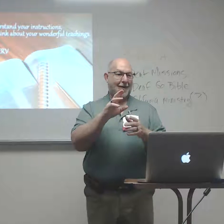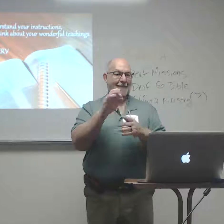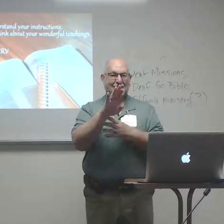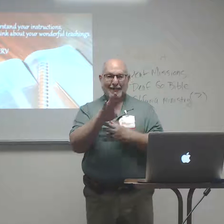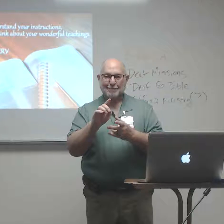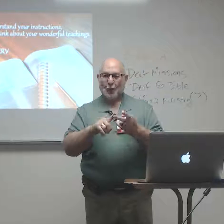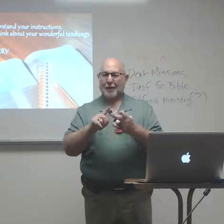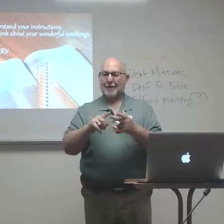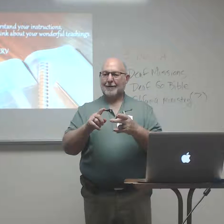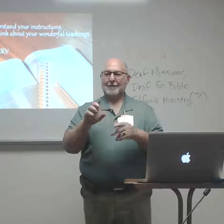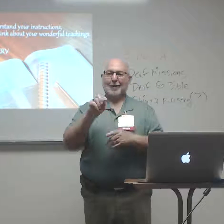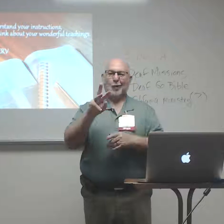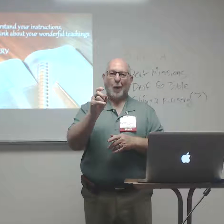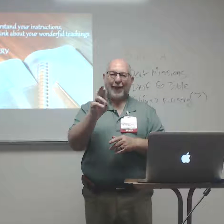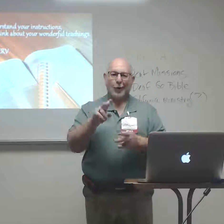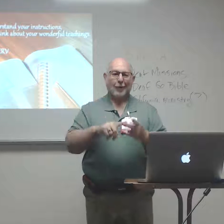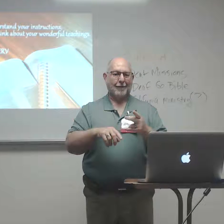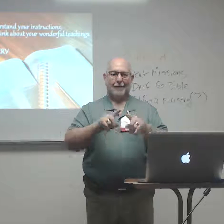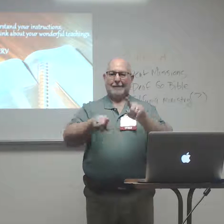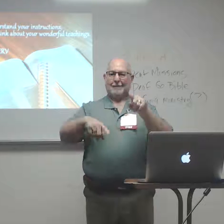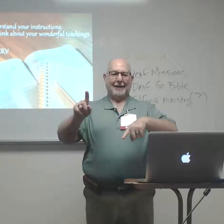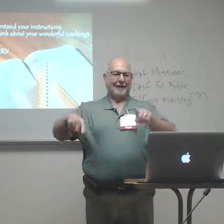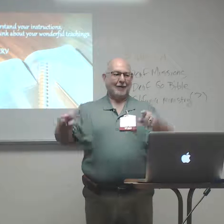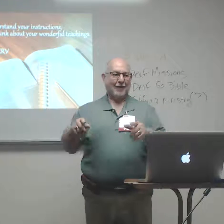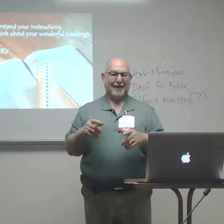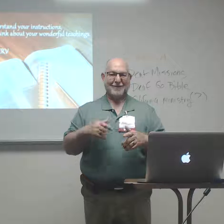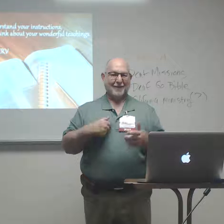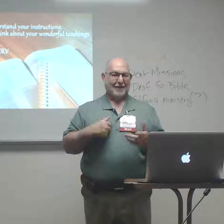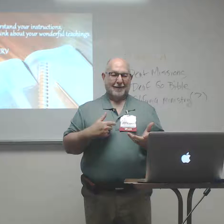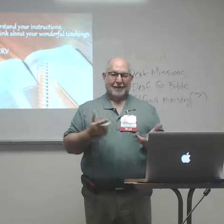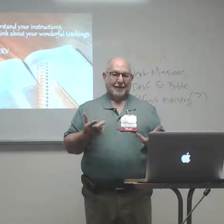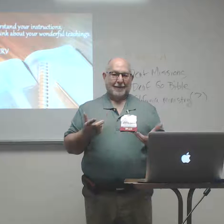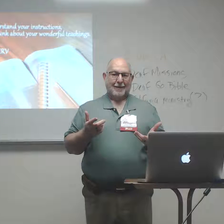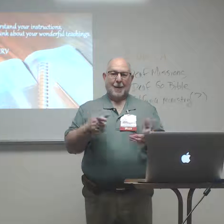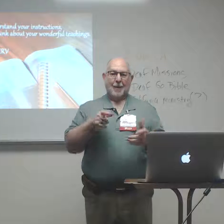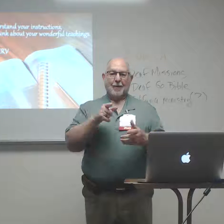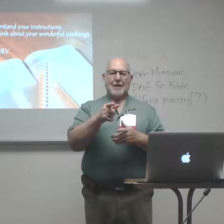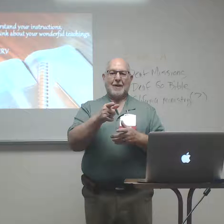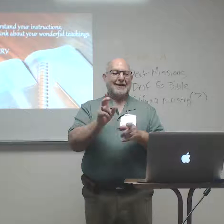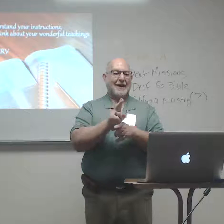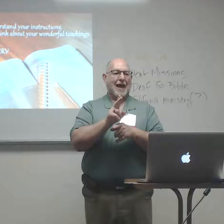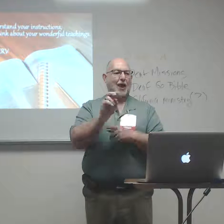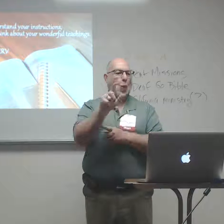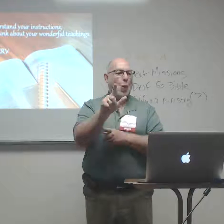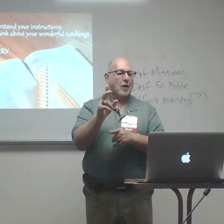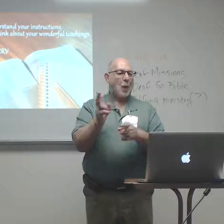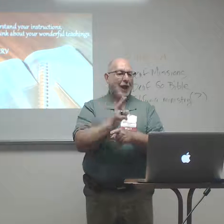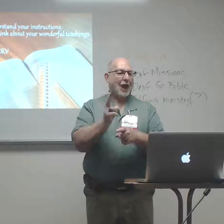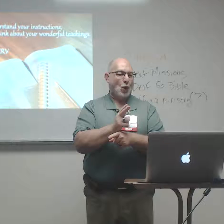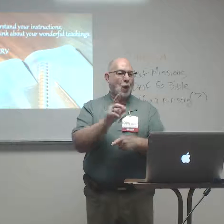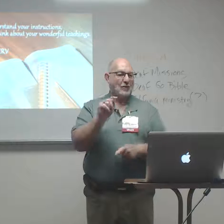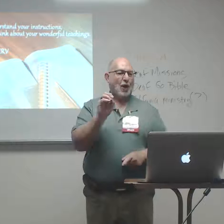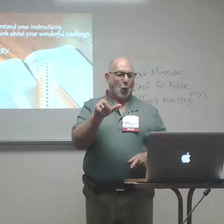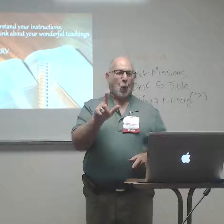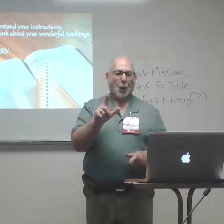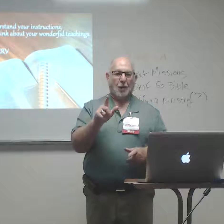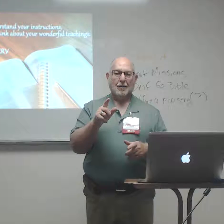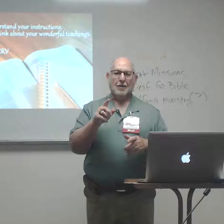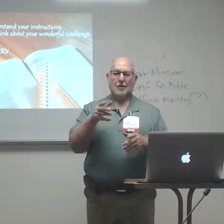people, Facebook, connected Twitter, with Facebook and Twitter and so many different social media sites. Is a tool that we can use. That is a tool that we can